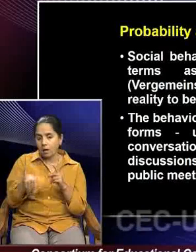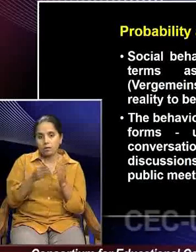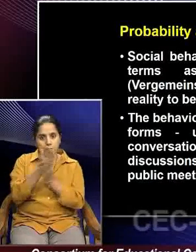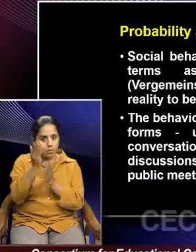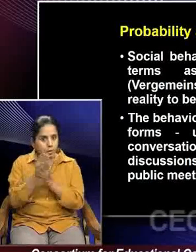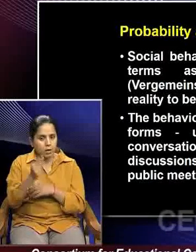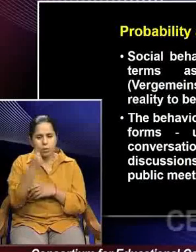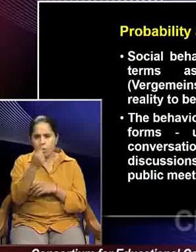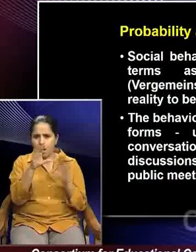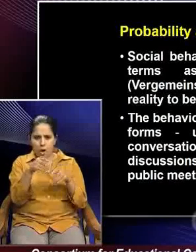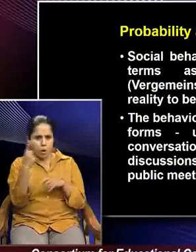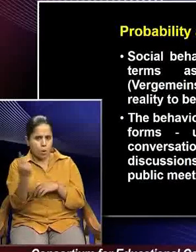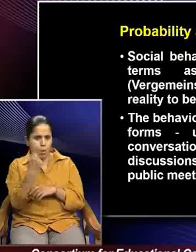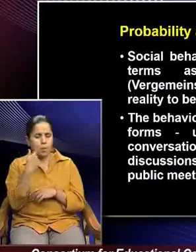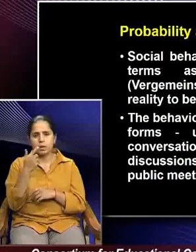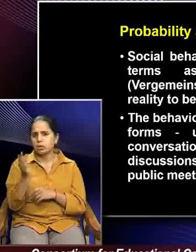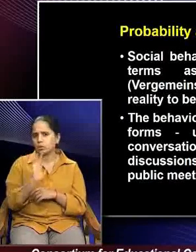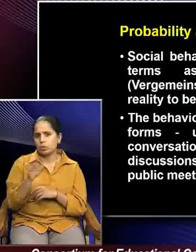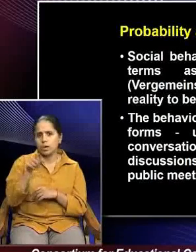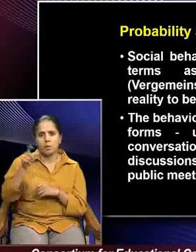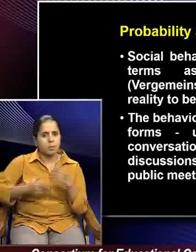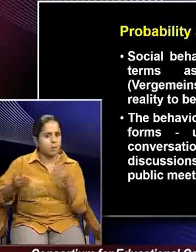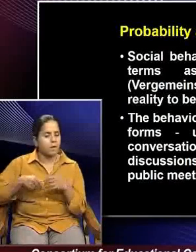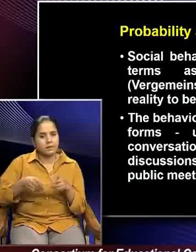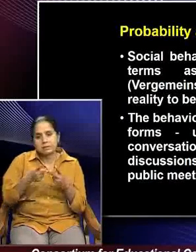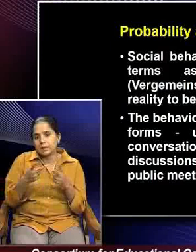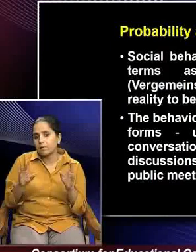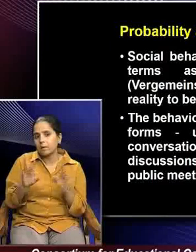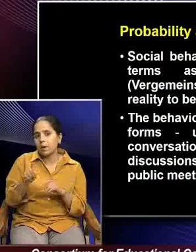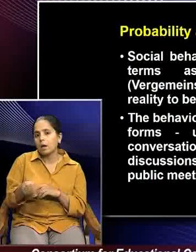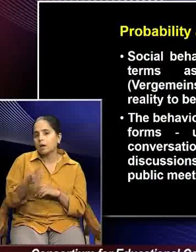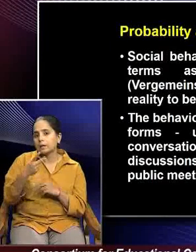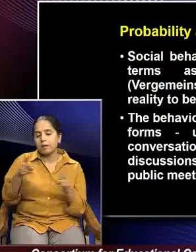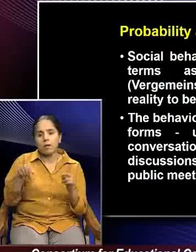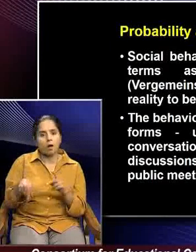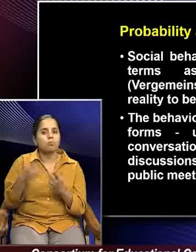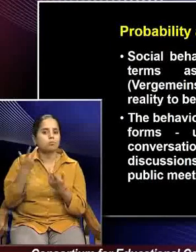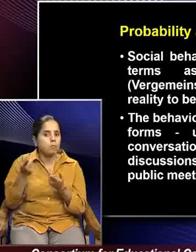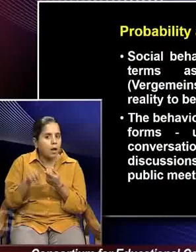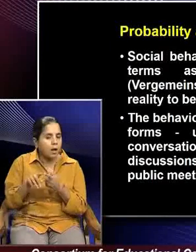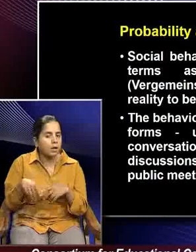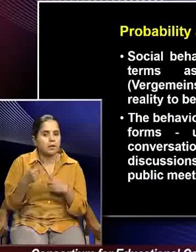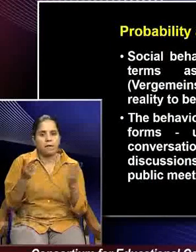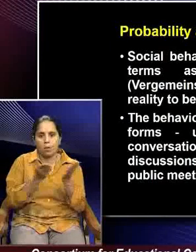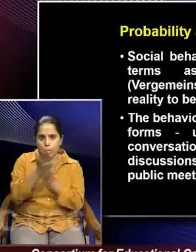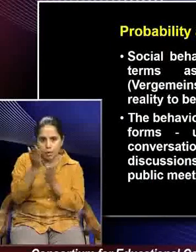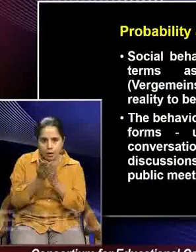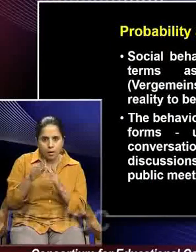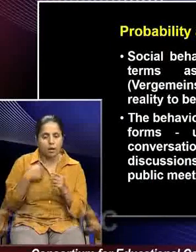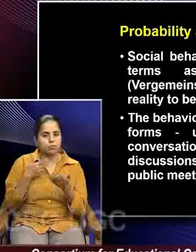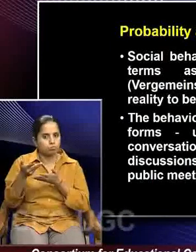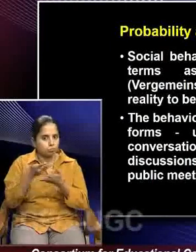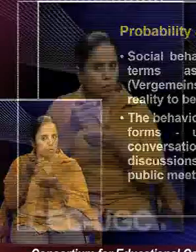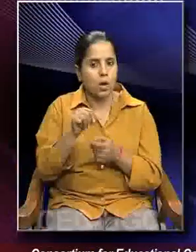of one particular way in which people are behaving, but they are different encounters, different ways in which we interact